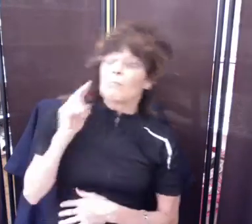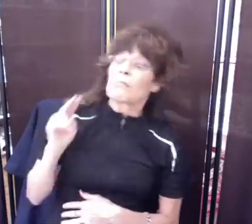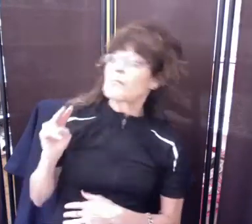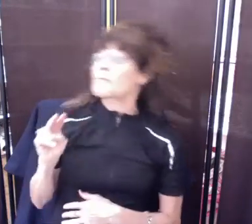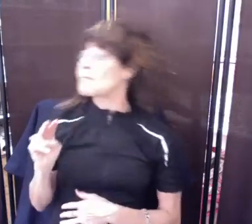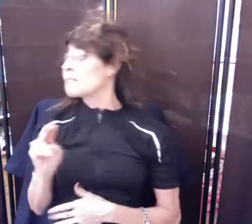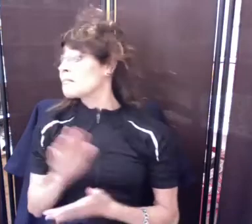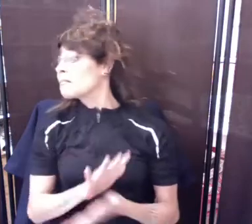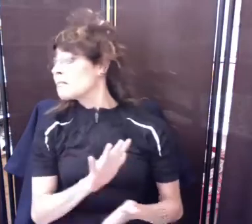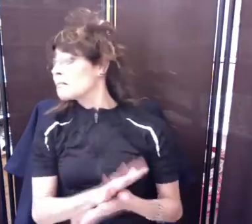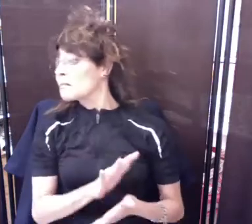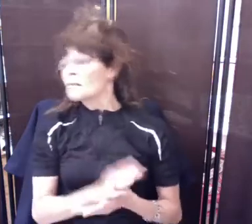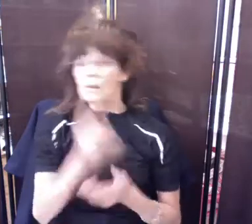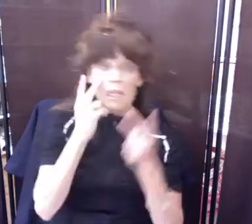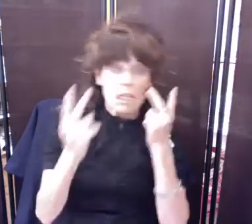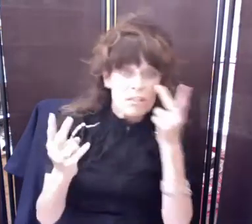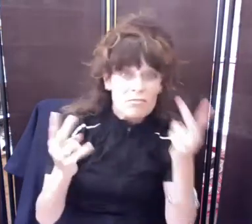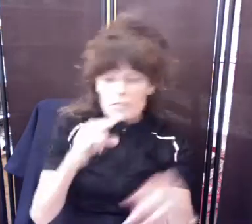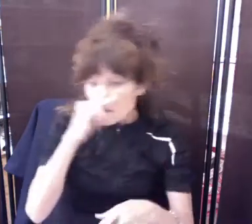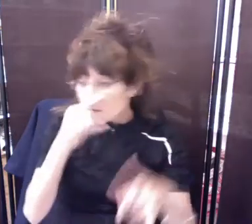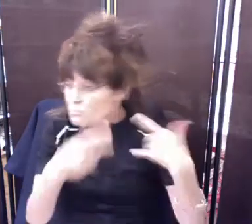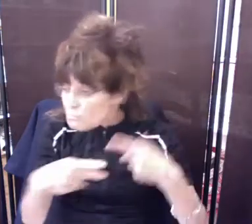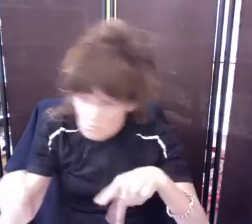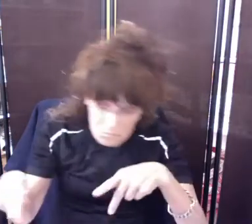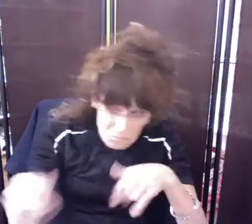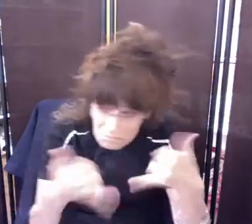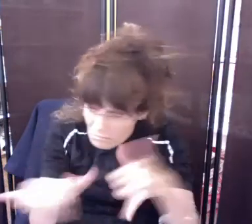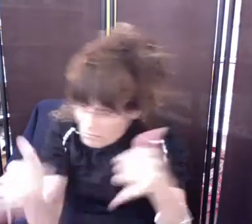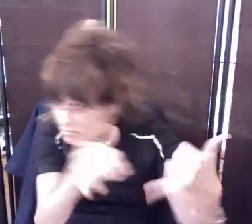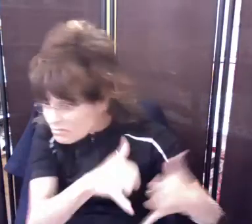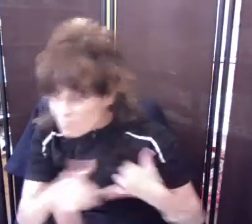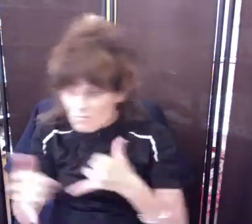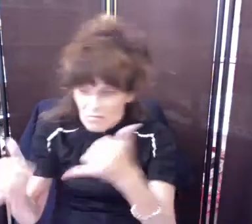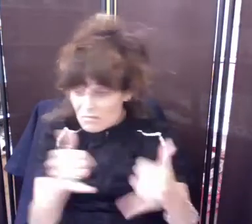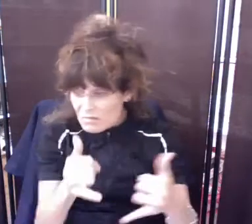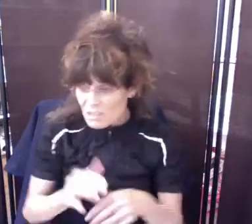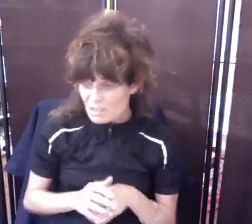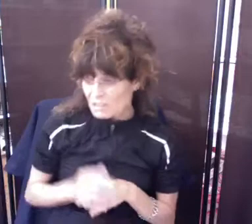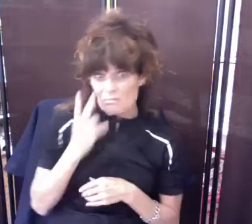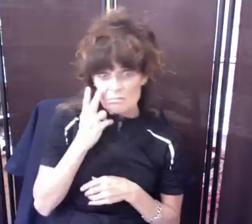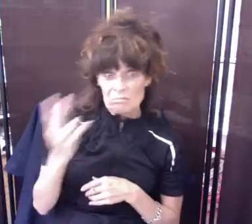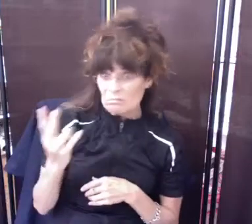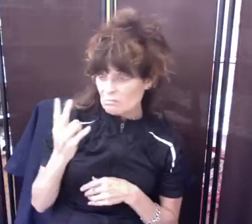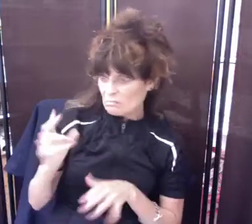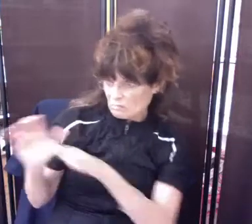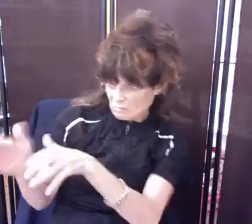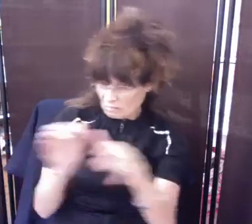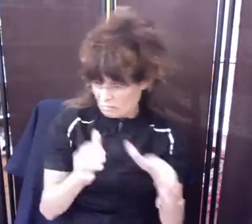playing tag, they're kickball. They've already assimilated into this kindergarten experience. And I am on